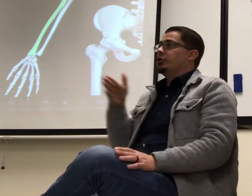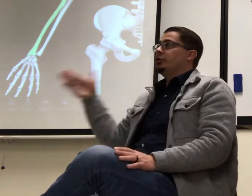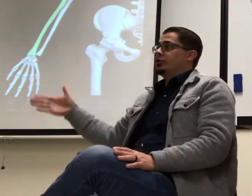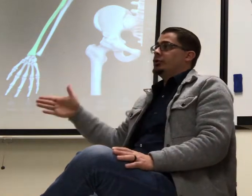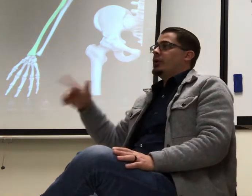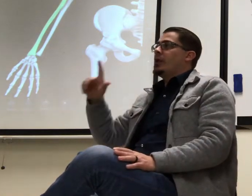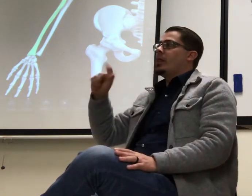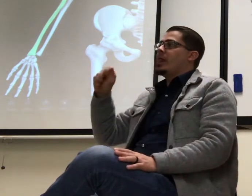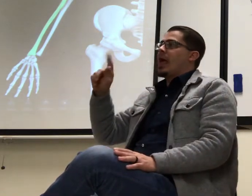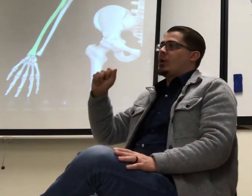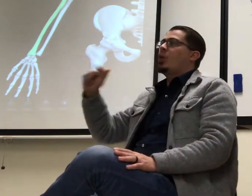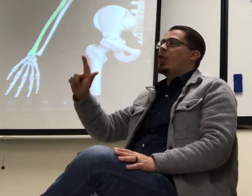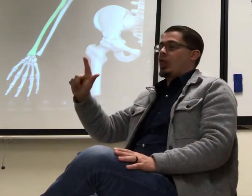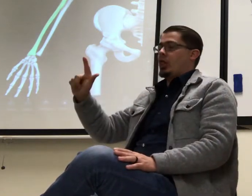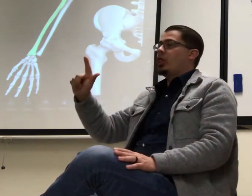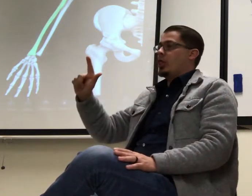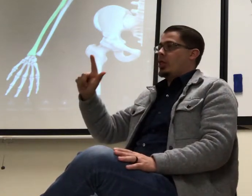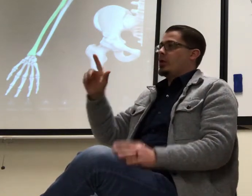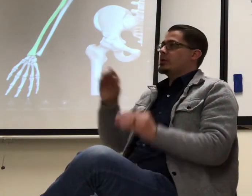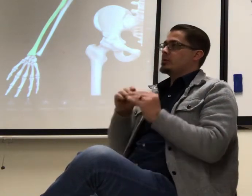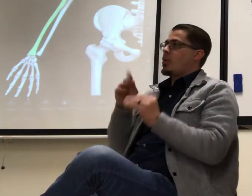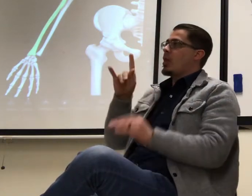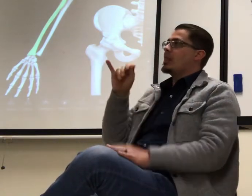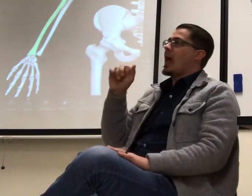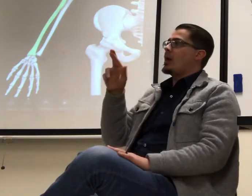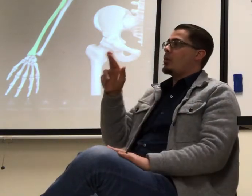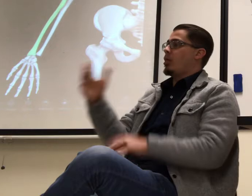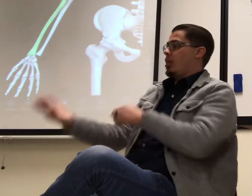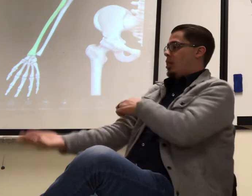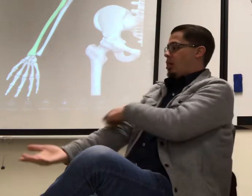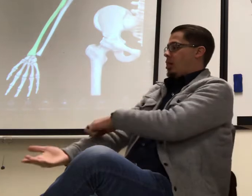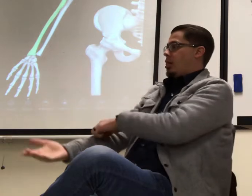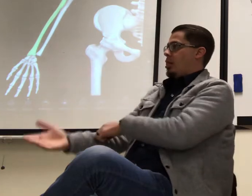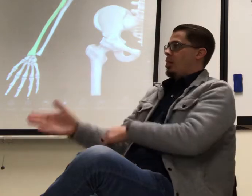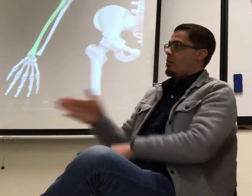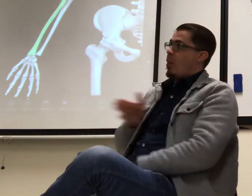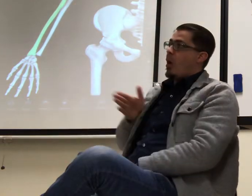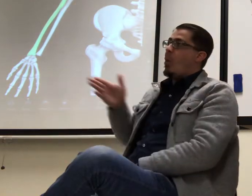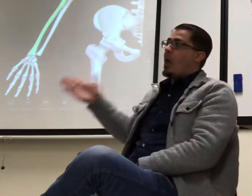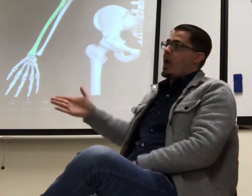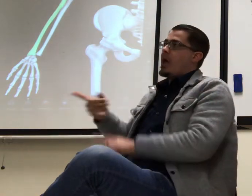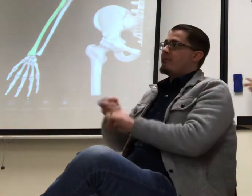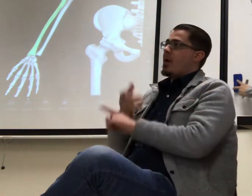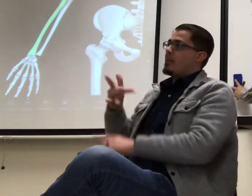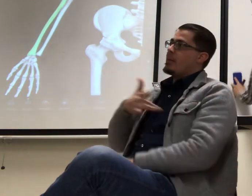In the anatomical position, it would be the lateral bone of the forearm.